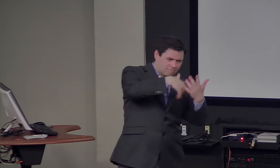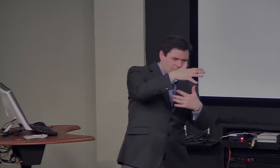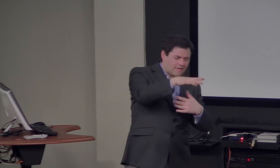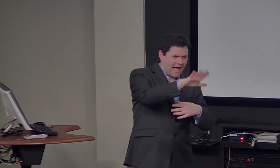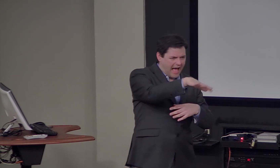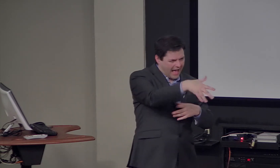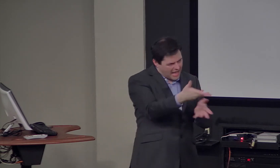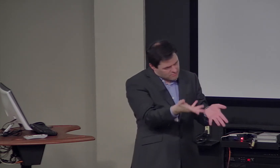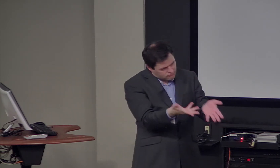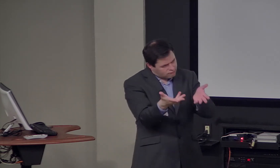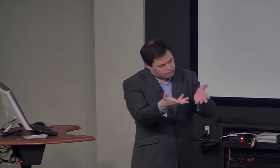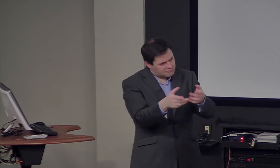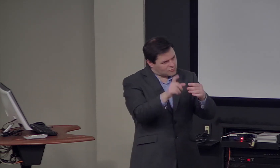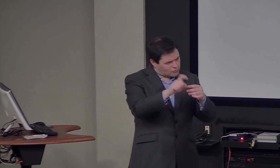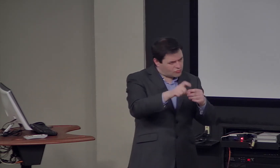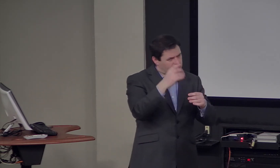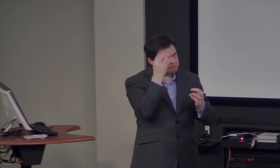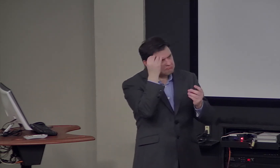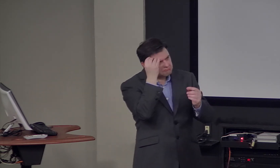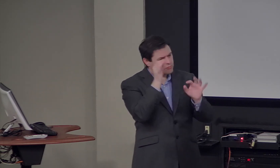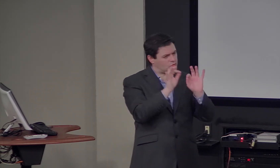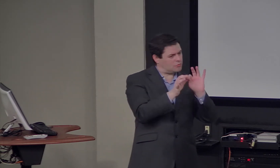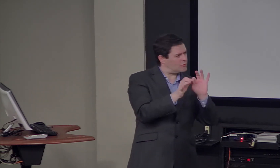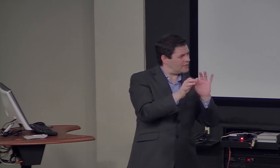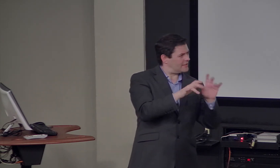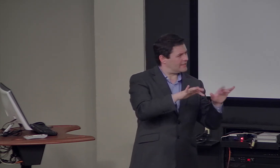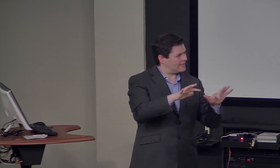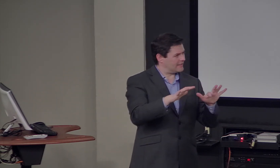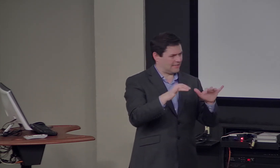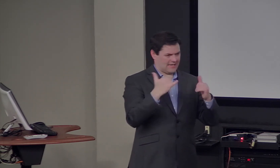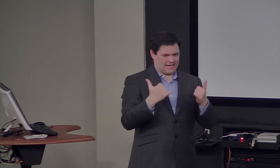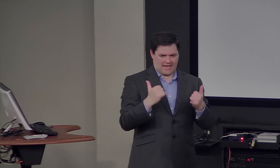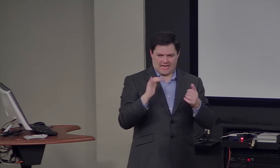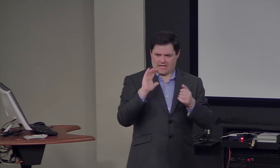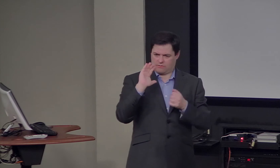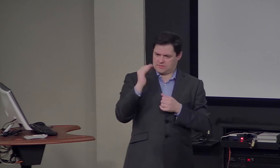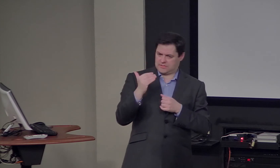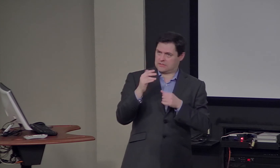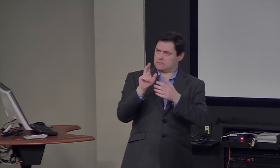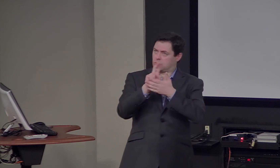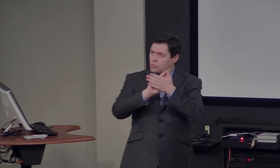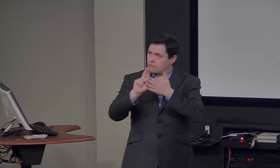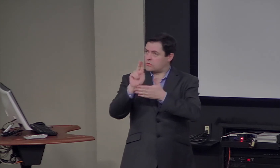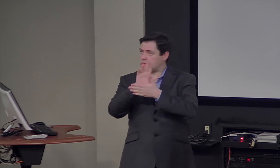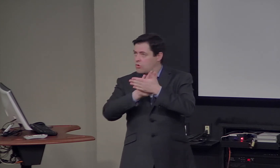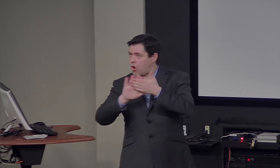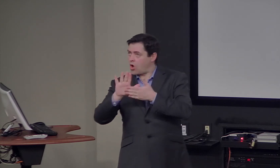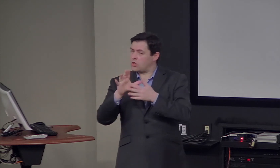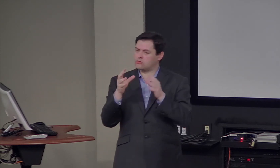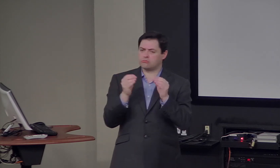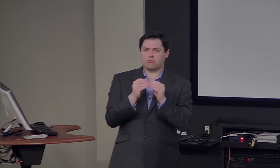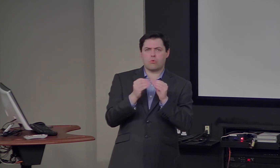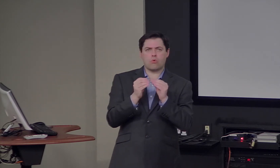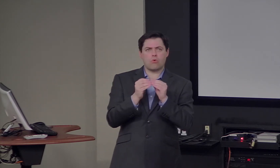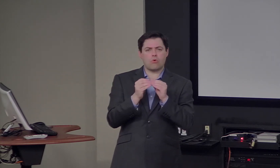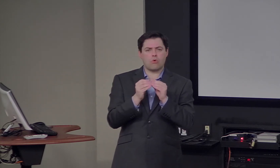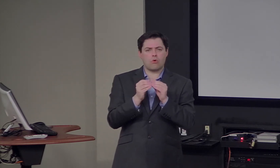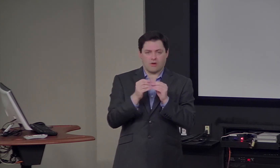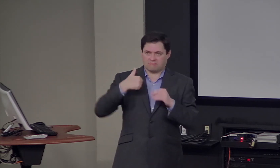a deaf person's perception and how it used to be that it was the deaf person who encouraged individuals to pursue